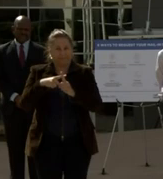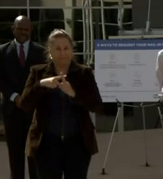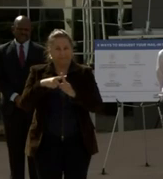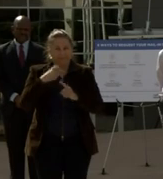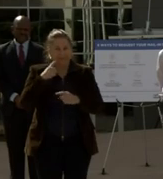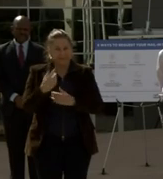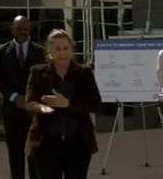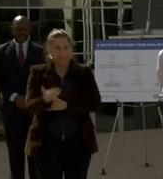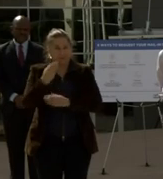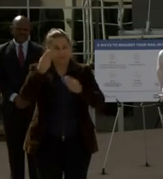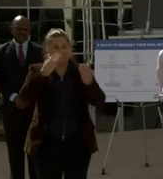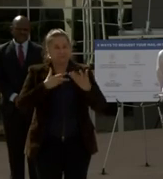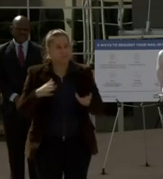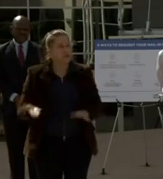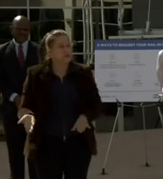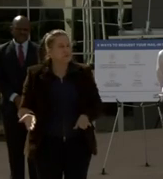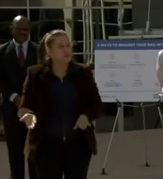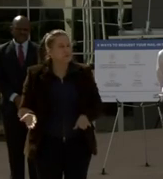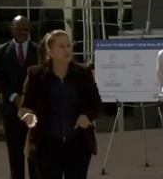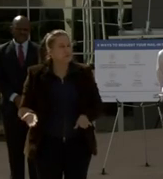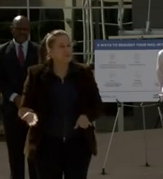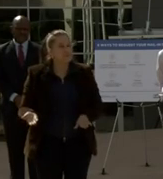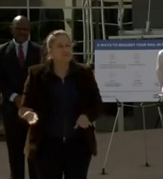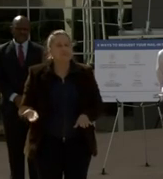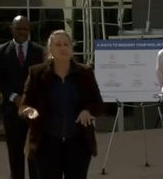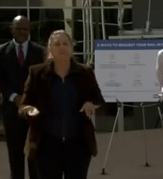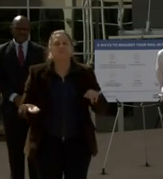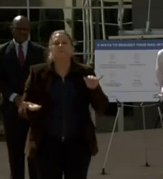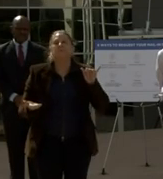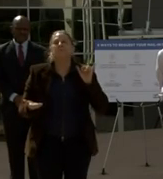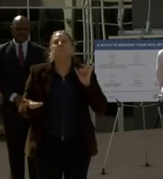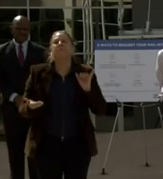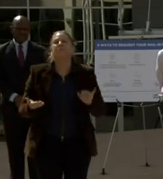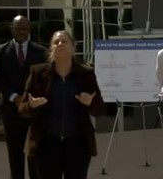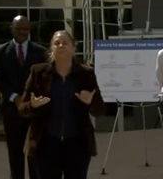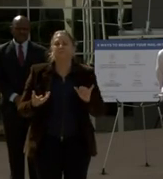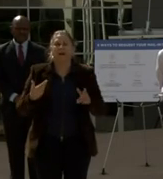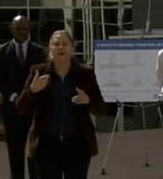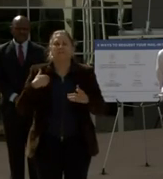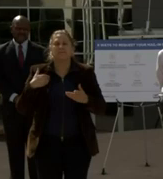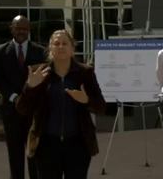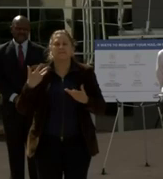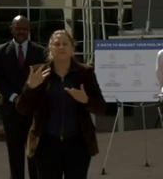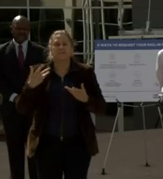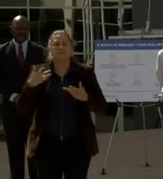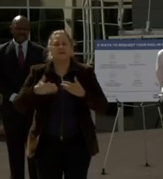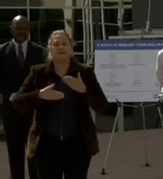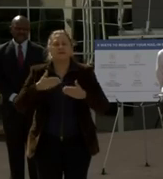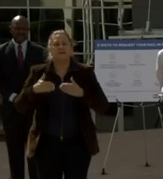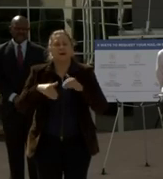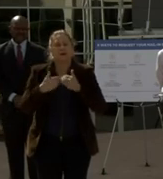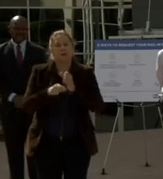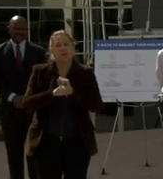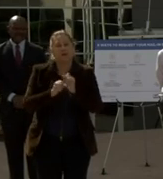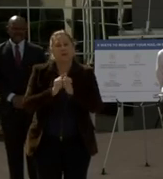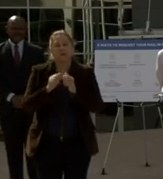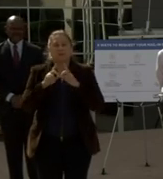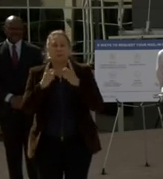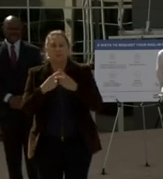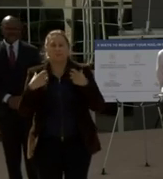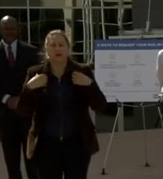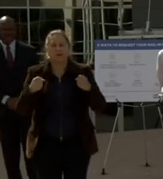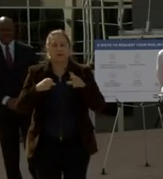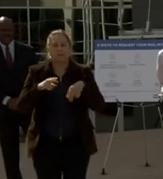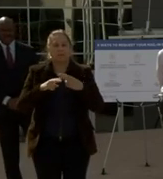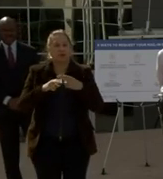passed away. We do have a protocol, of course, working with the Department of Health about workplaces if